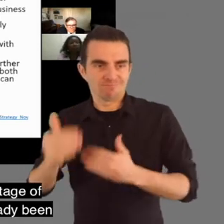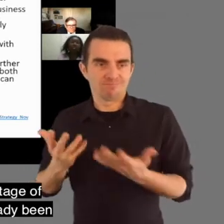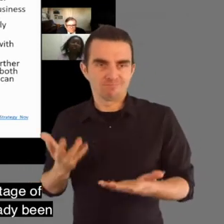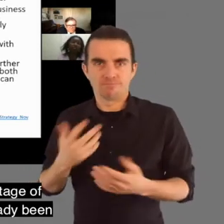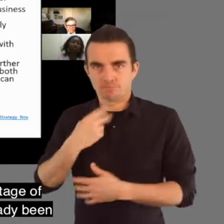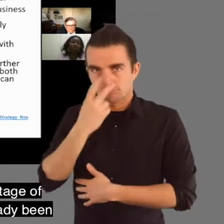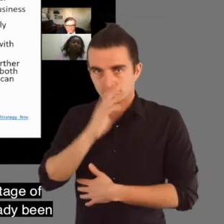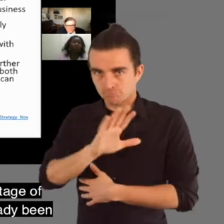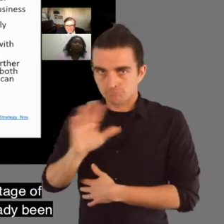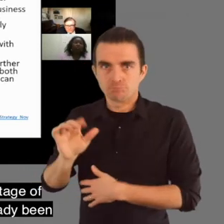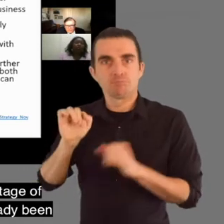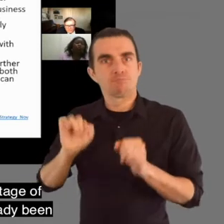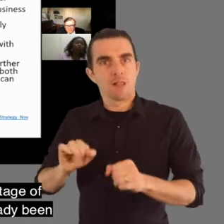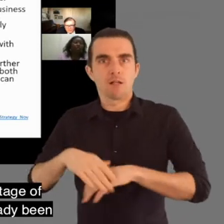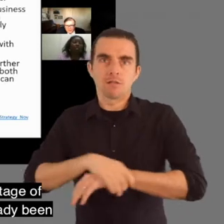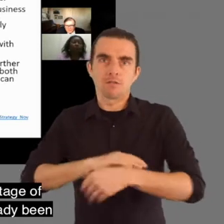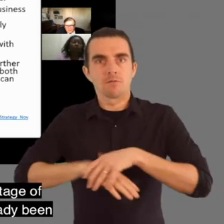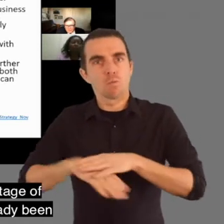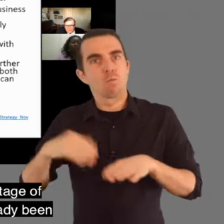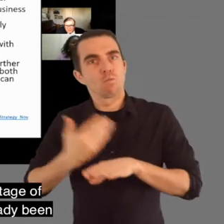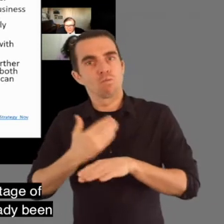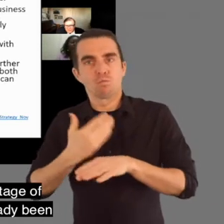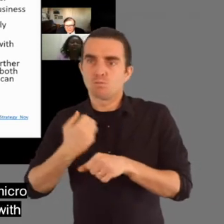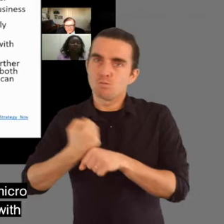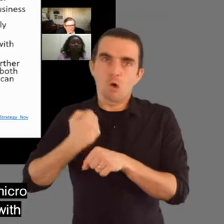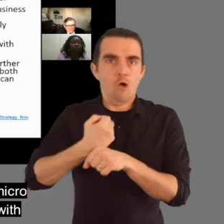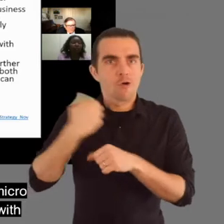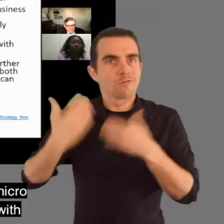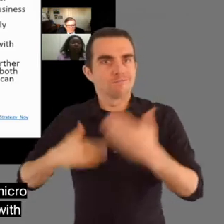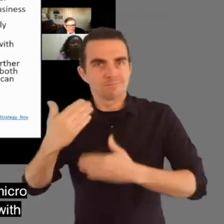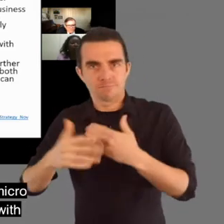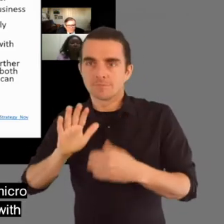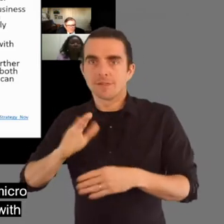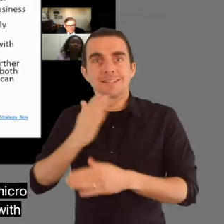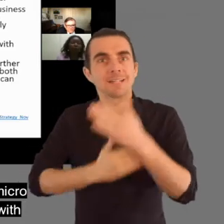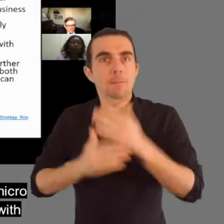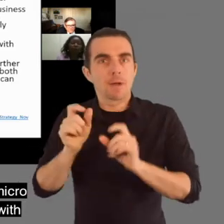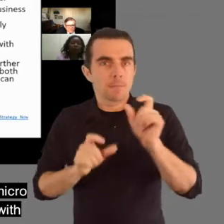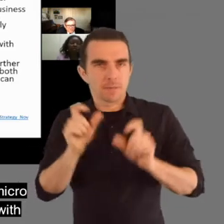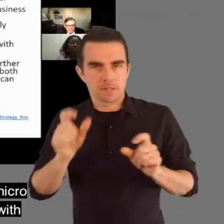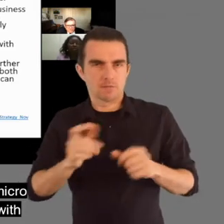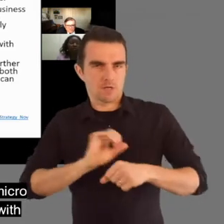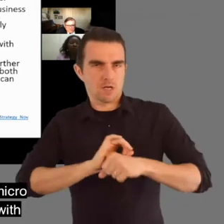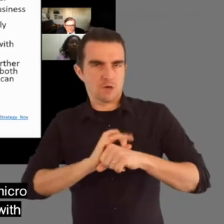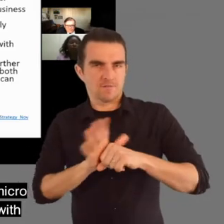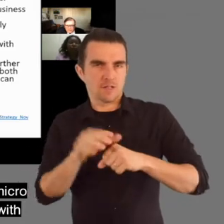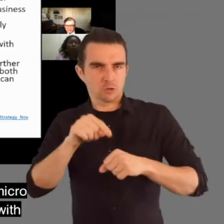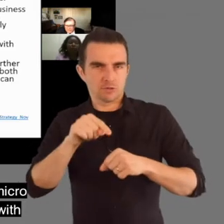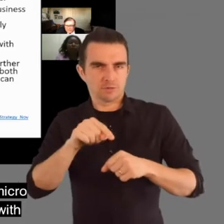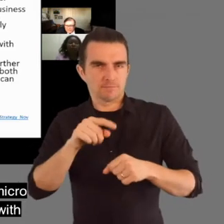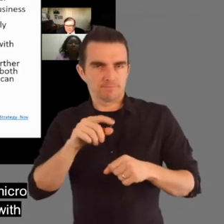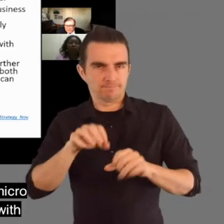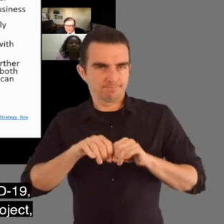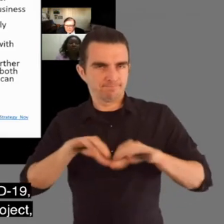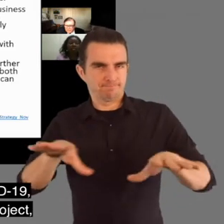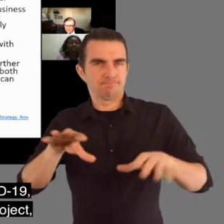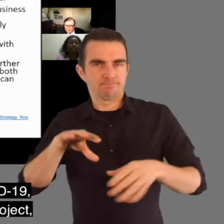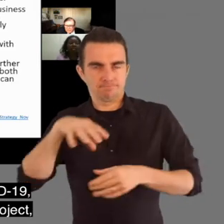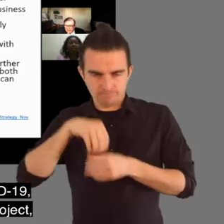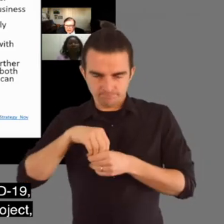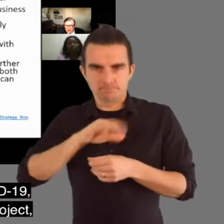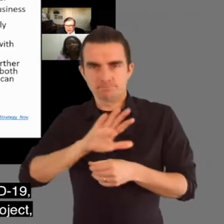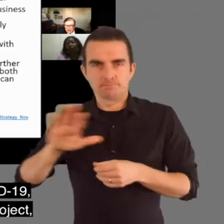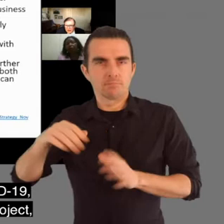the first stage also of the in-business project are already being applied to further work with micro businesses owned by people with